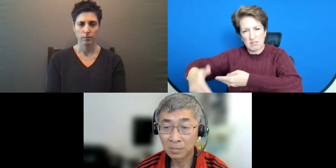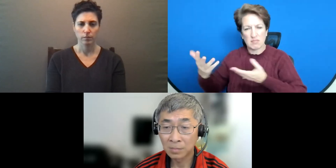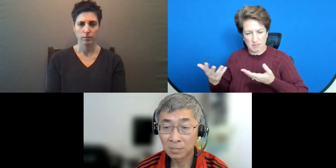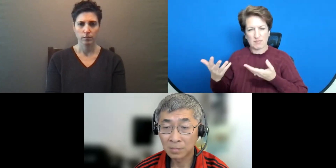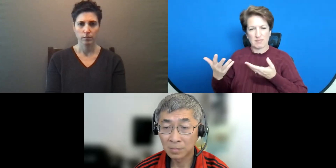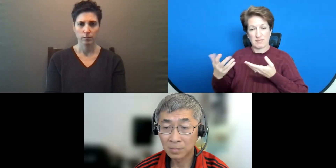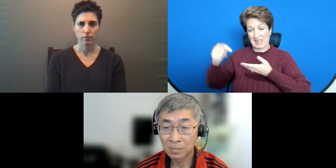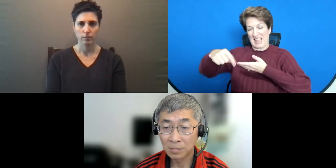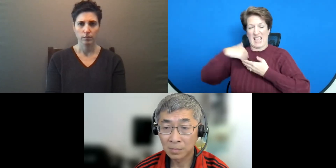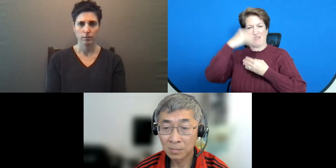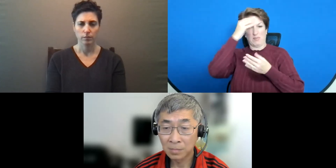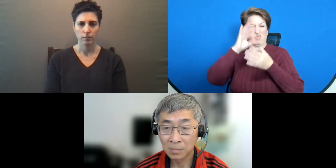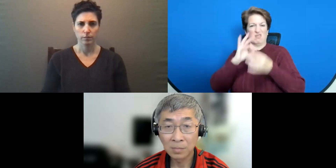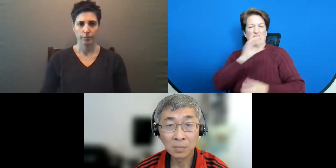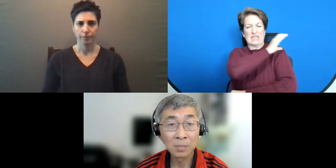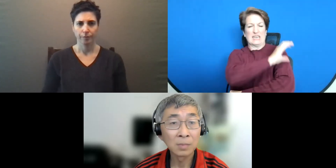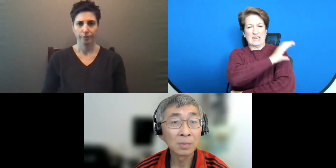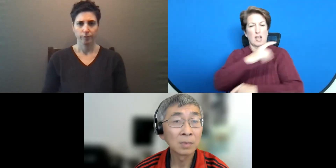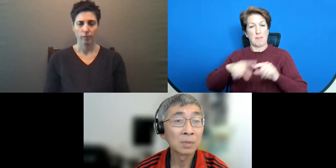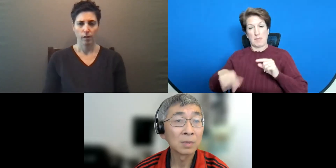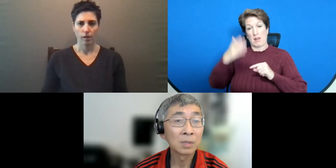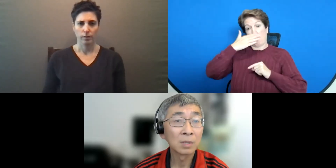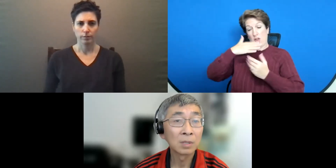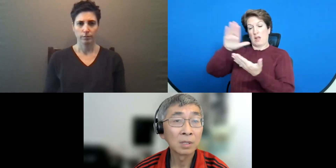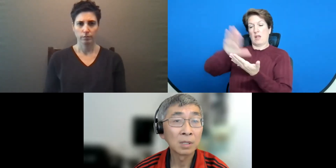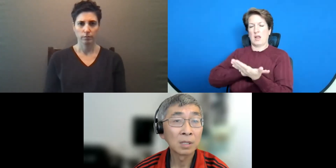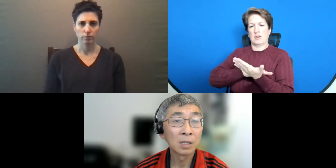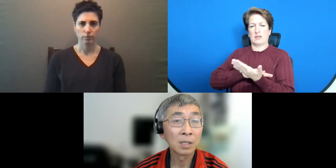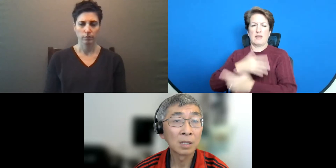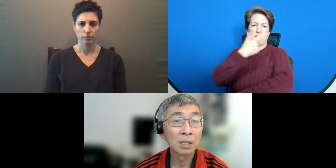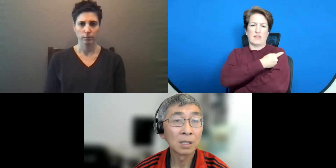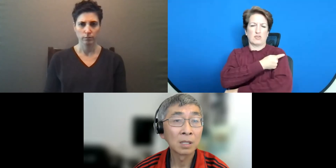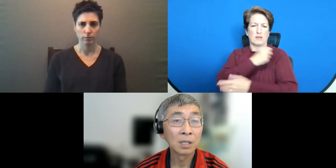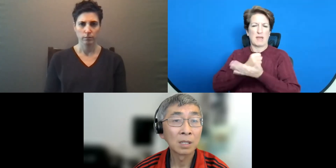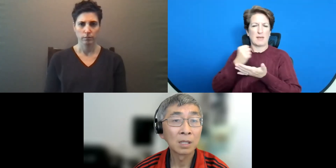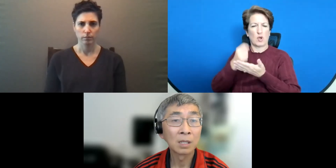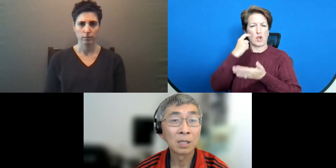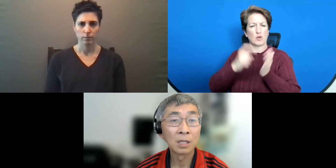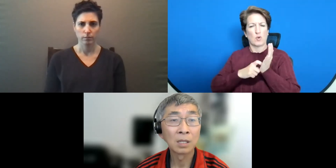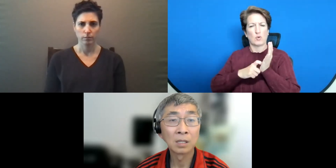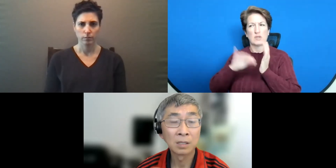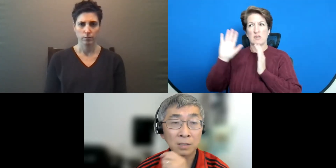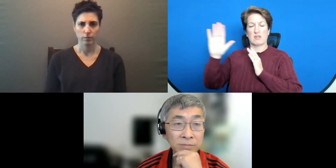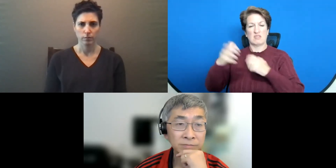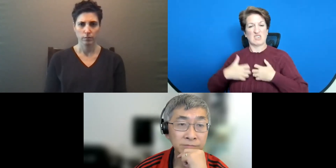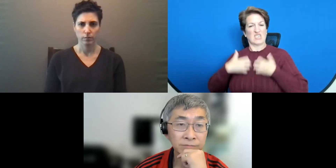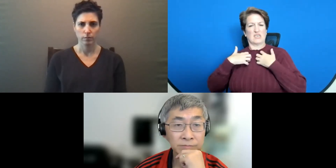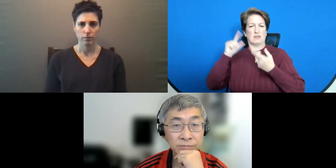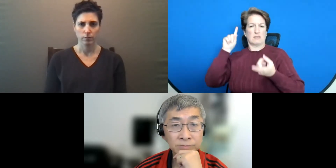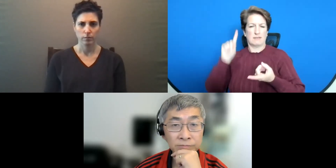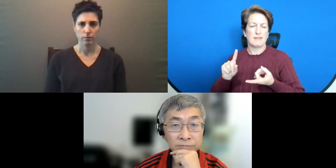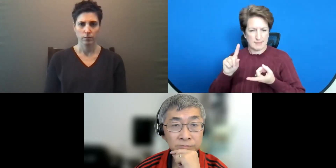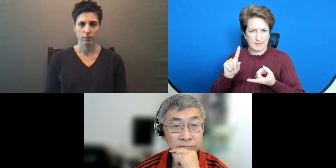clinic. So from that, less aggressive, they was listening and they are willing to